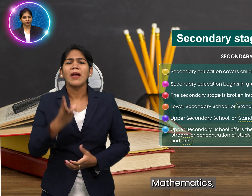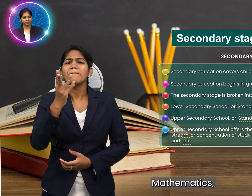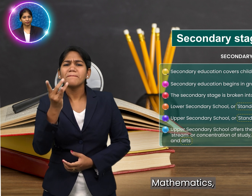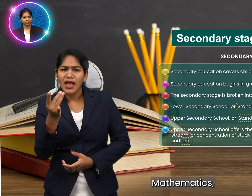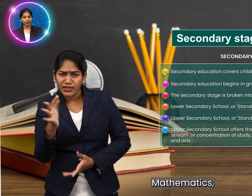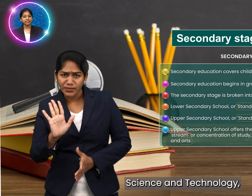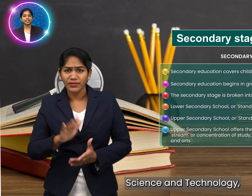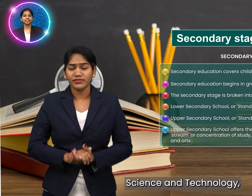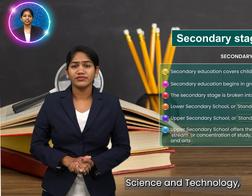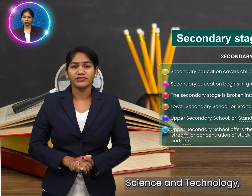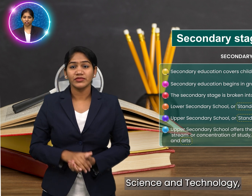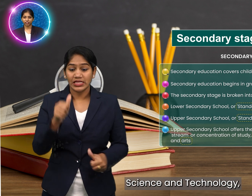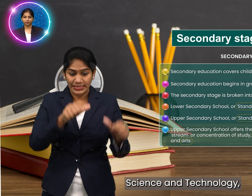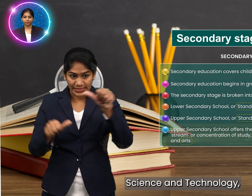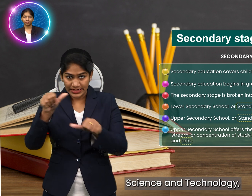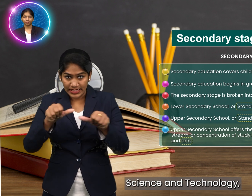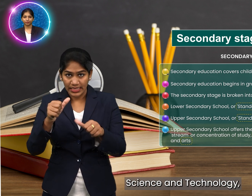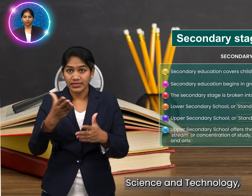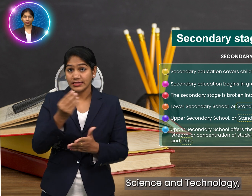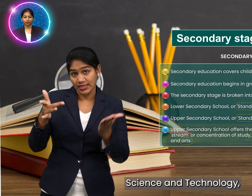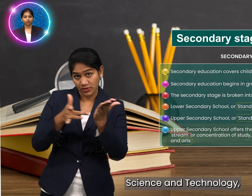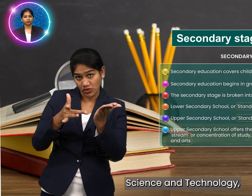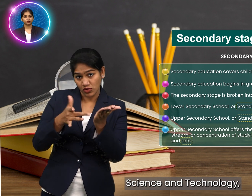Mathematics, science and technology,